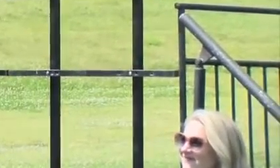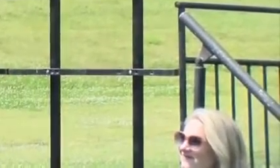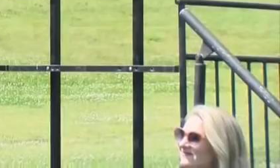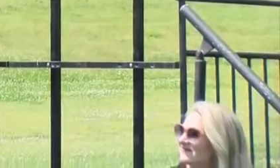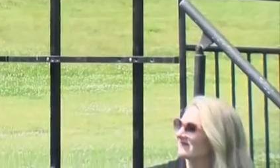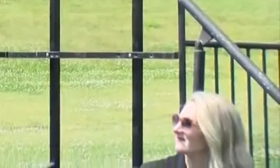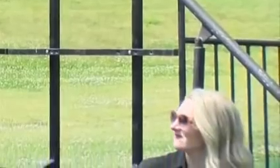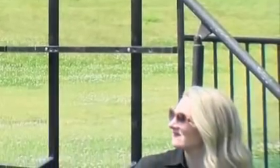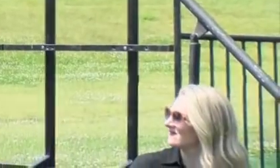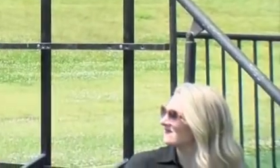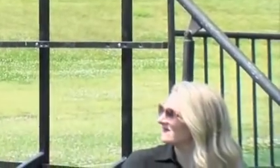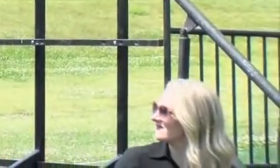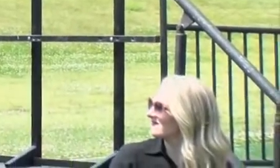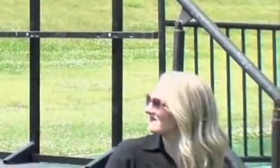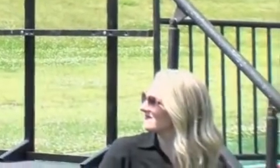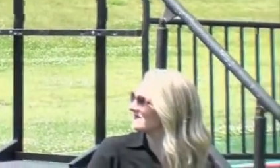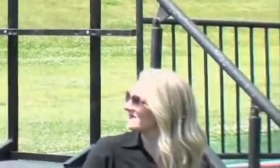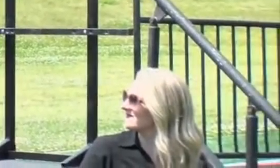Sarah Veslogic,